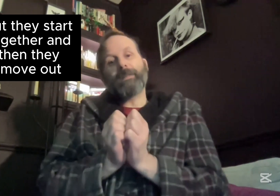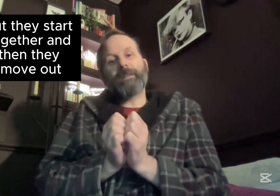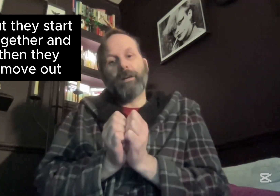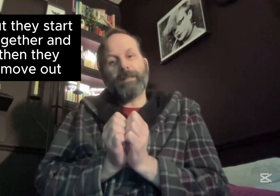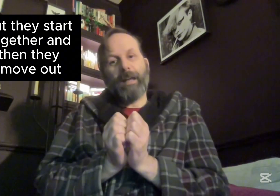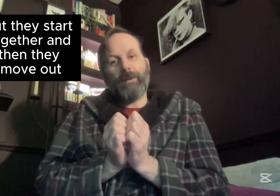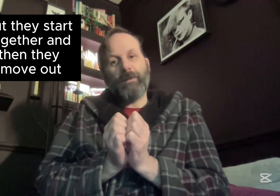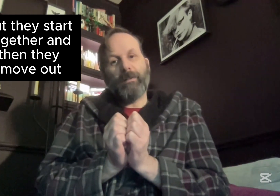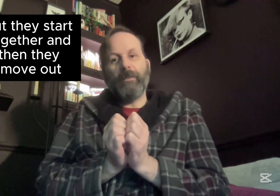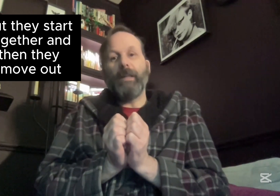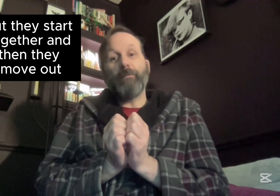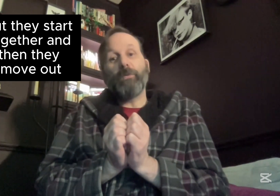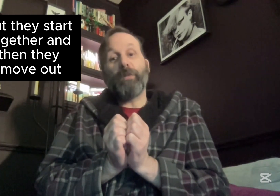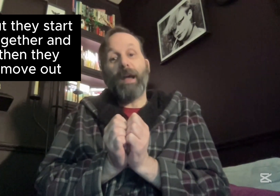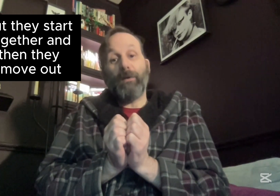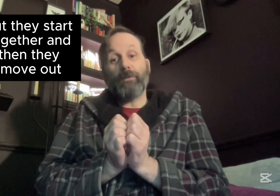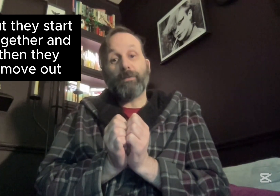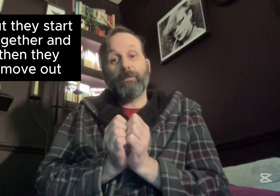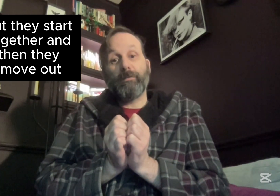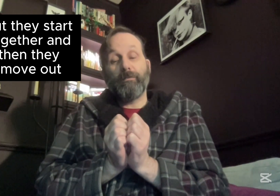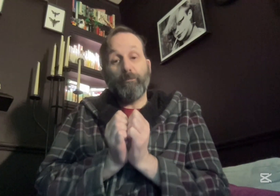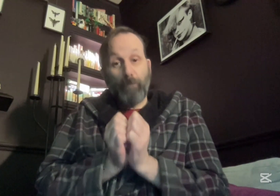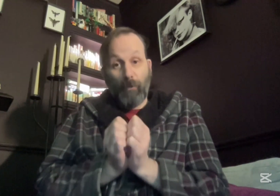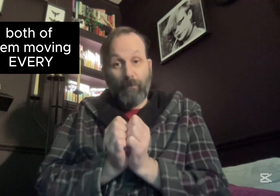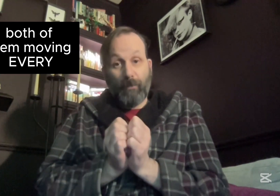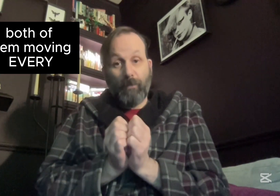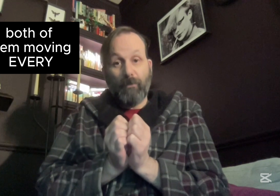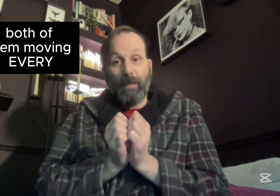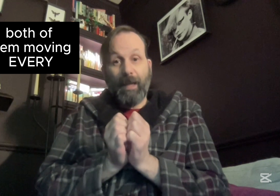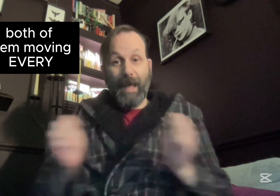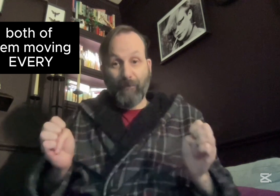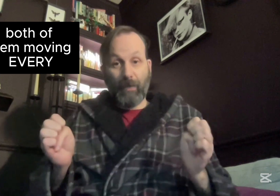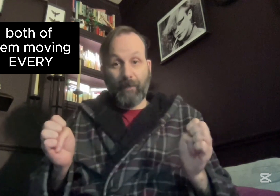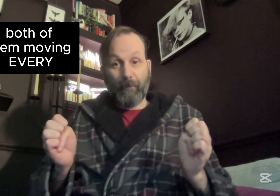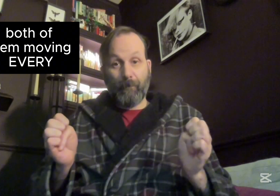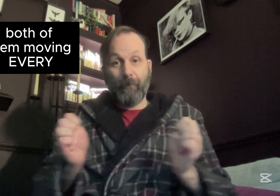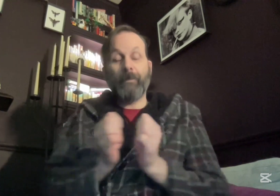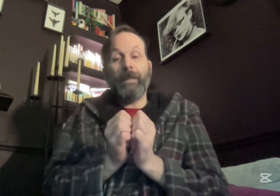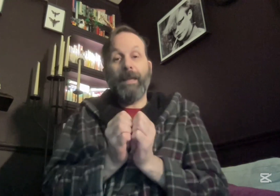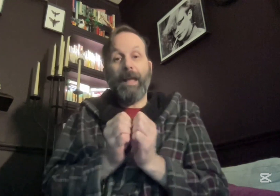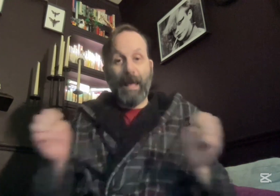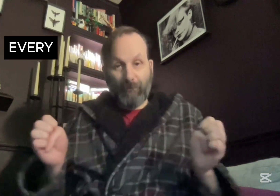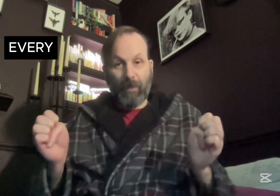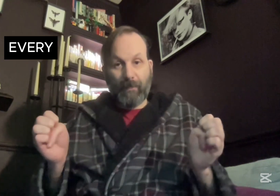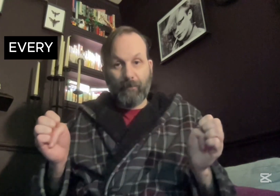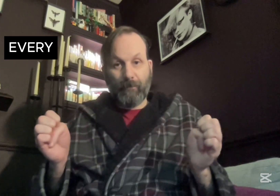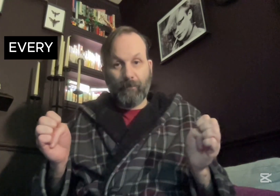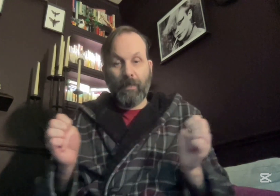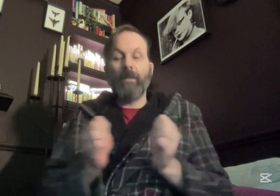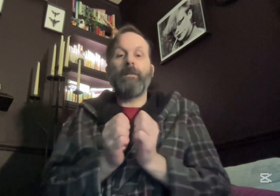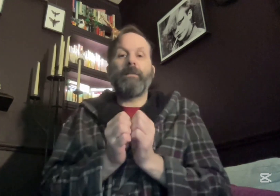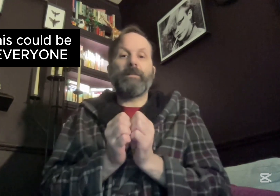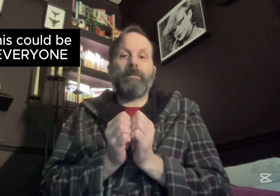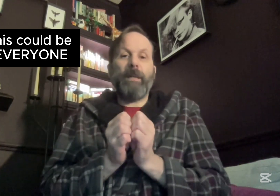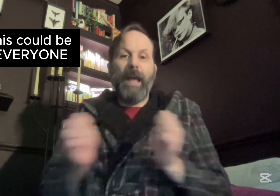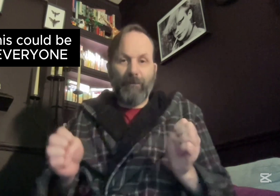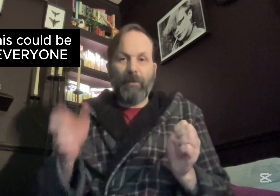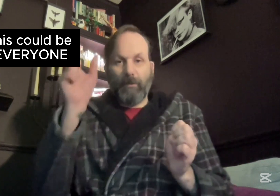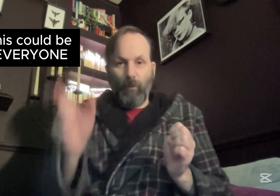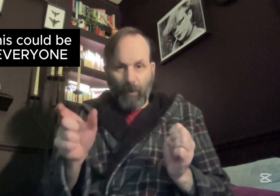they start together and then they move out. Both of them moving every. Every. This could be every